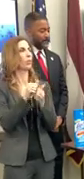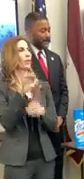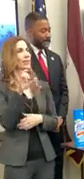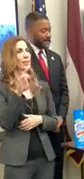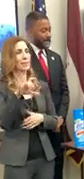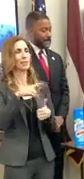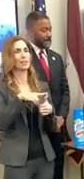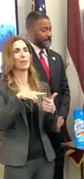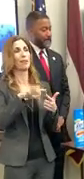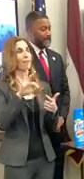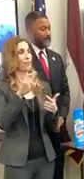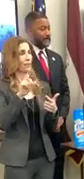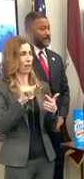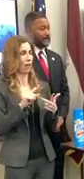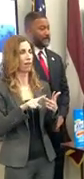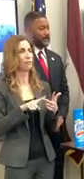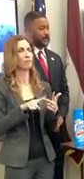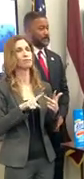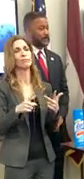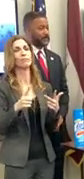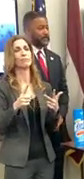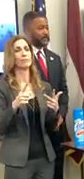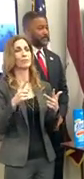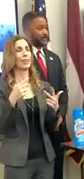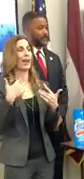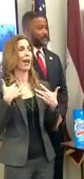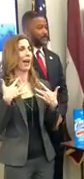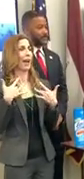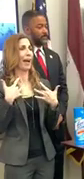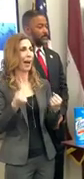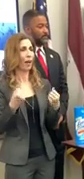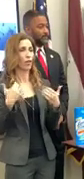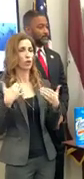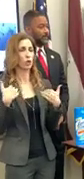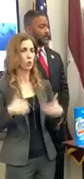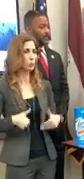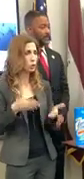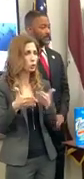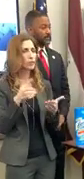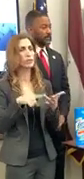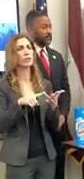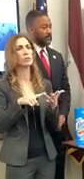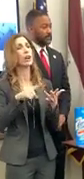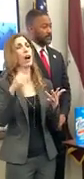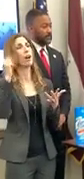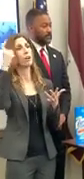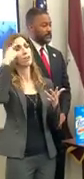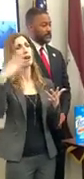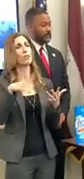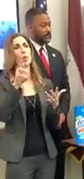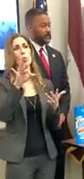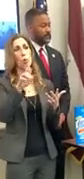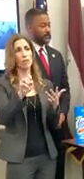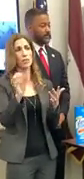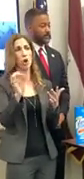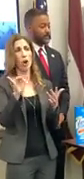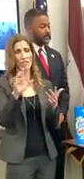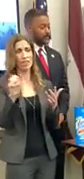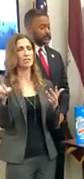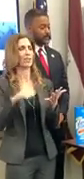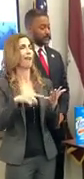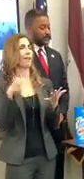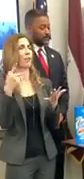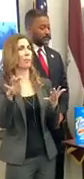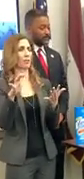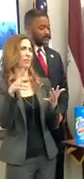and Drug Administration, Health and Human Services, Governor Wolf's office, and the Pennsylvania Department of Health.